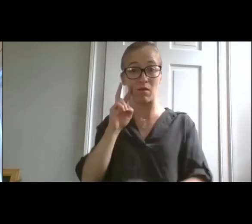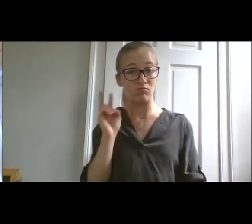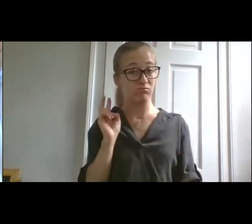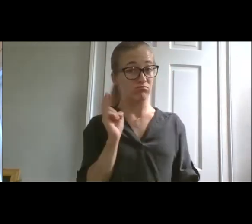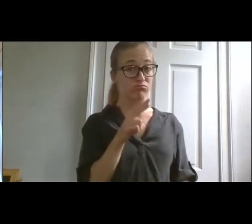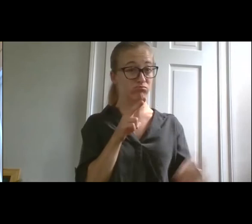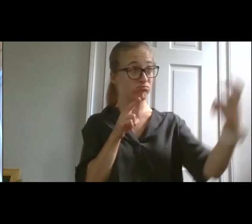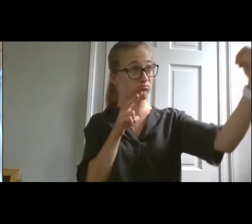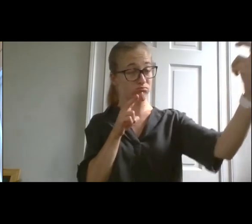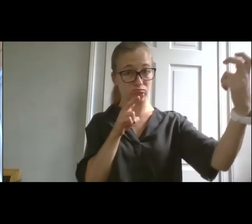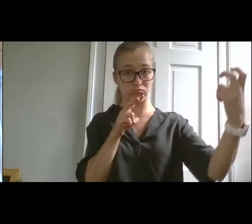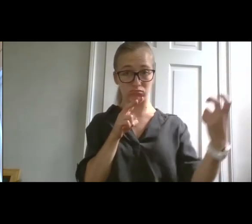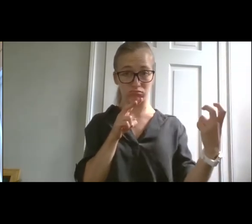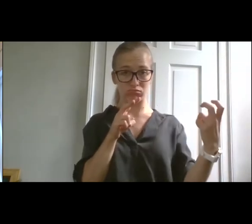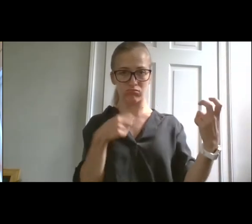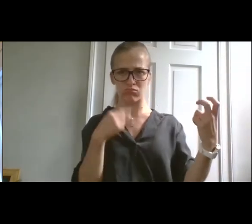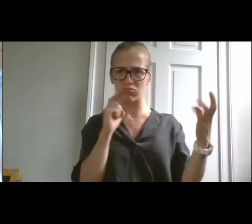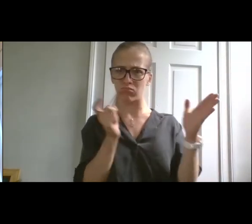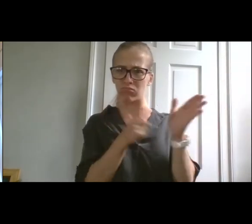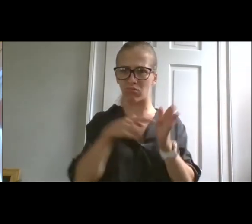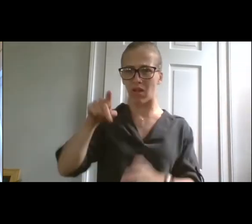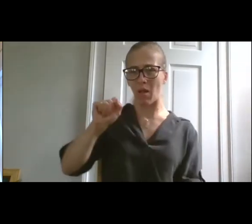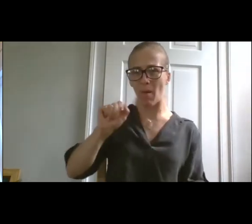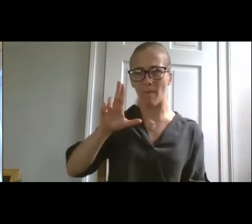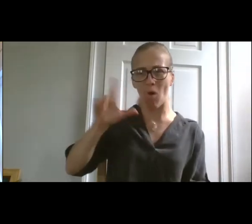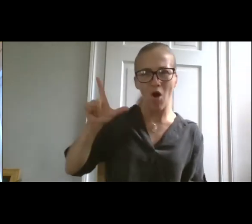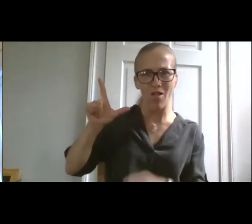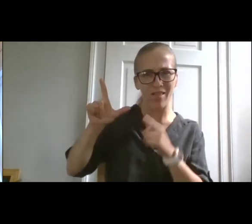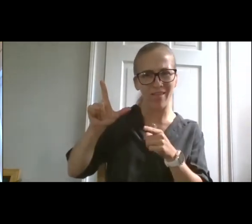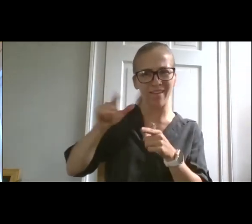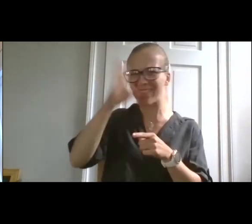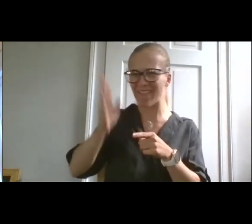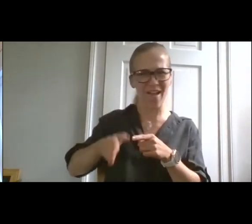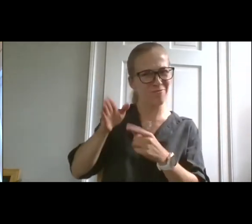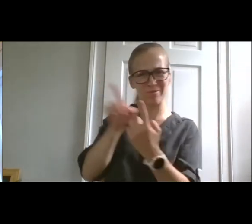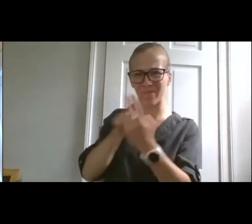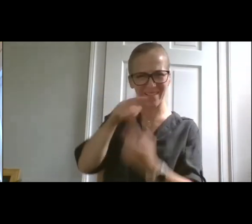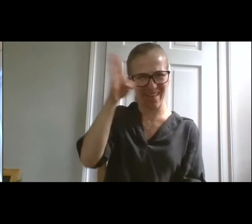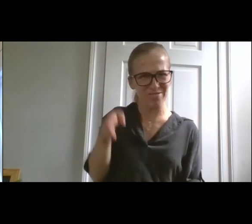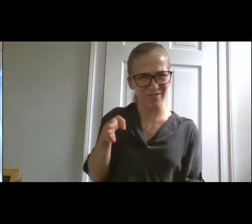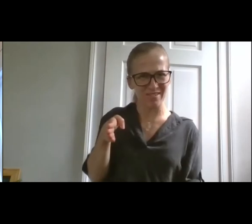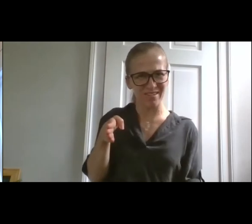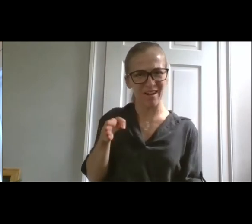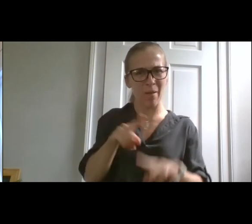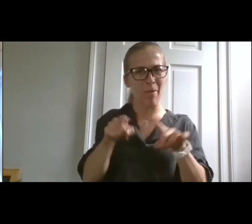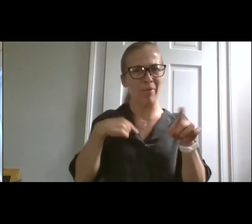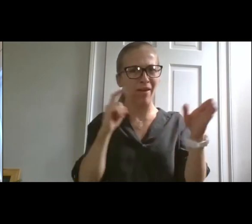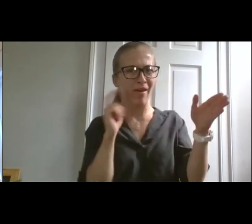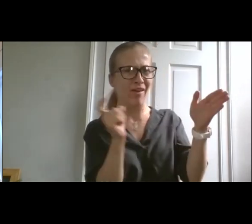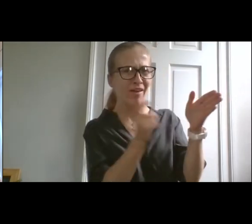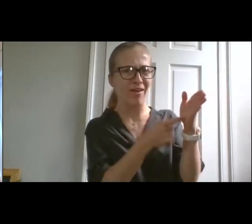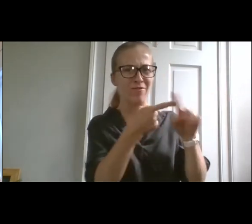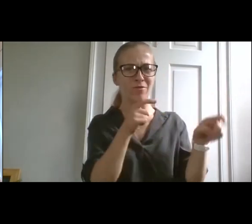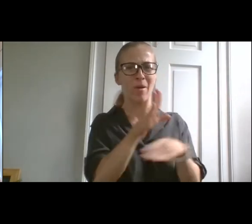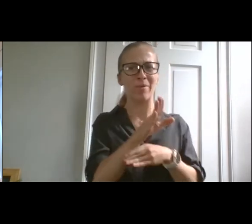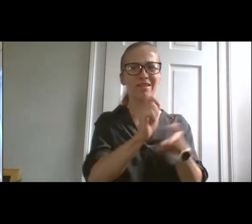down escalator and I recognize Paul Lesicki, who I've never met, right? But I recognize him from his author